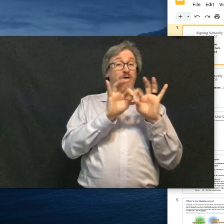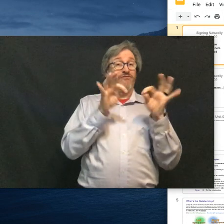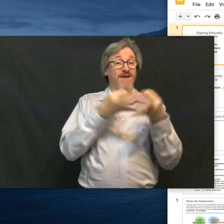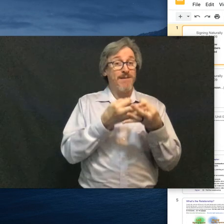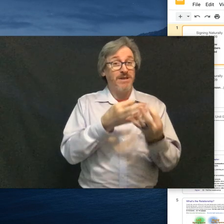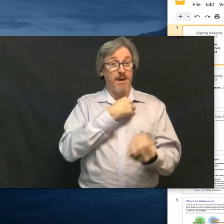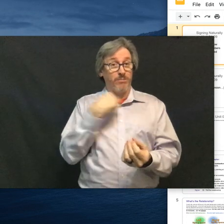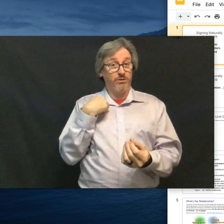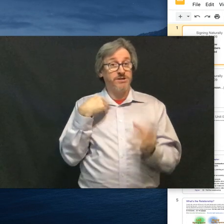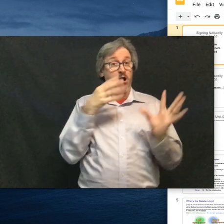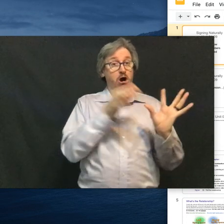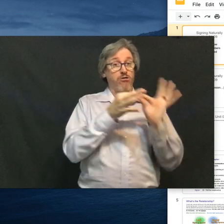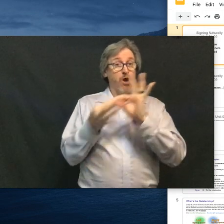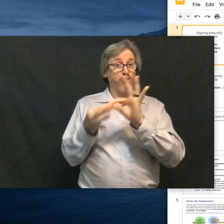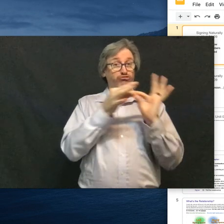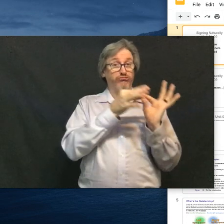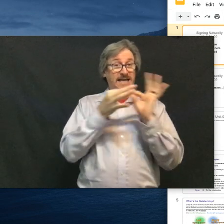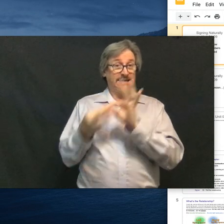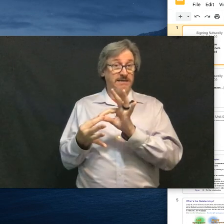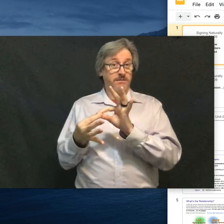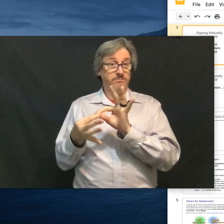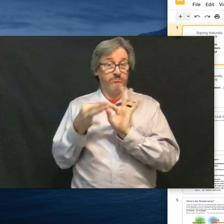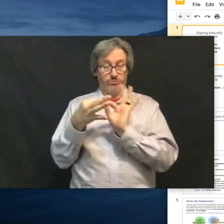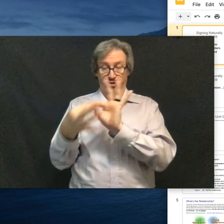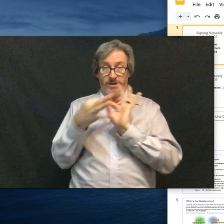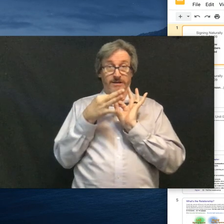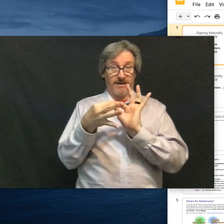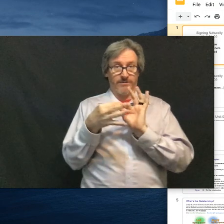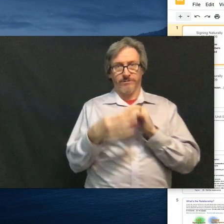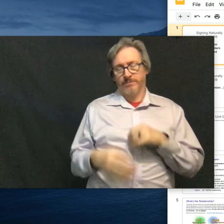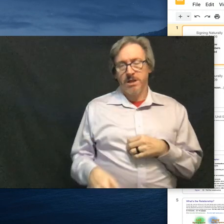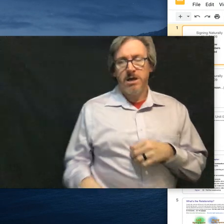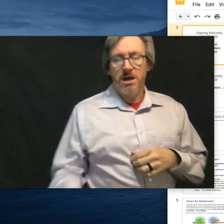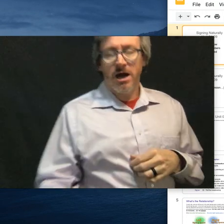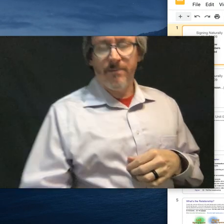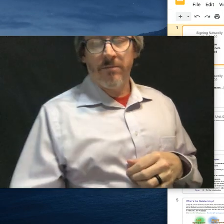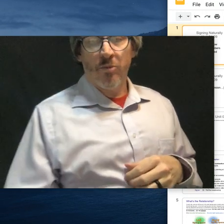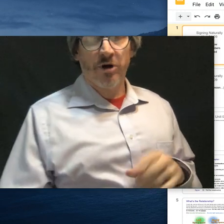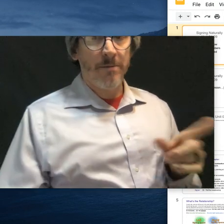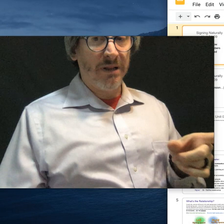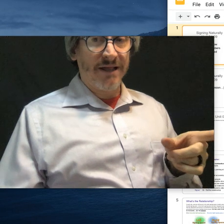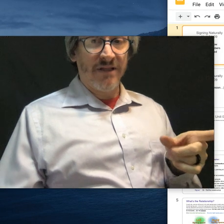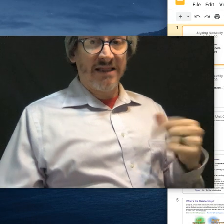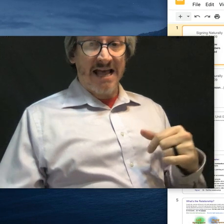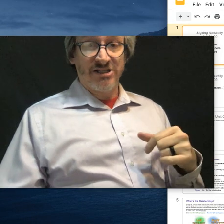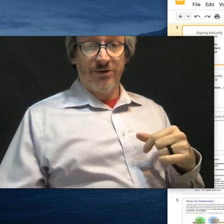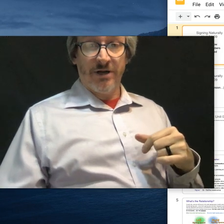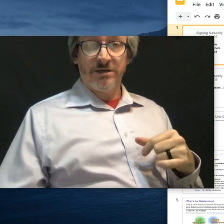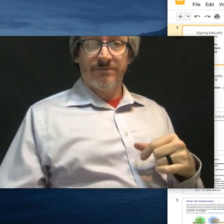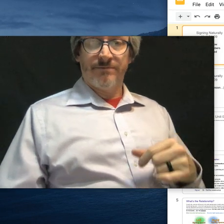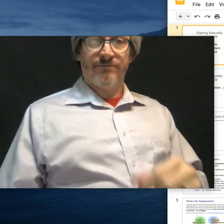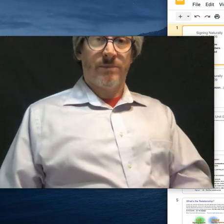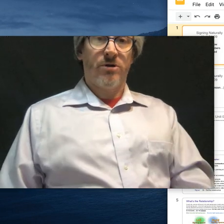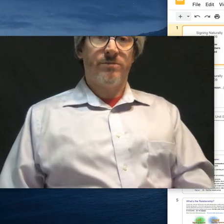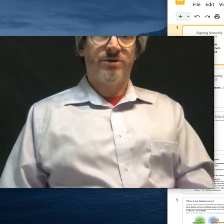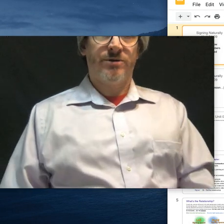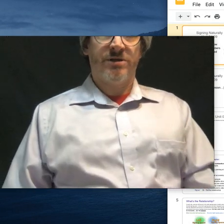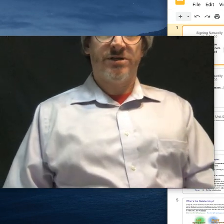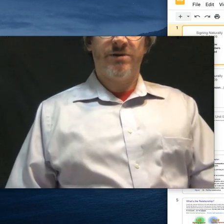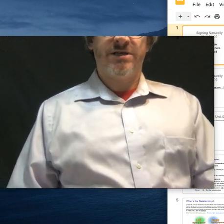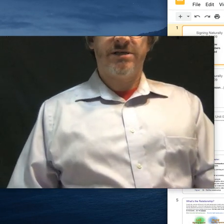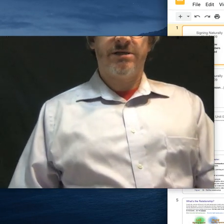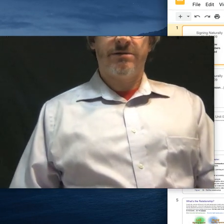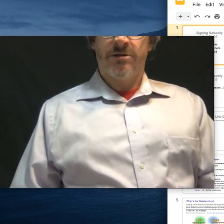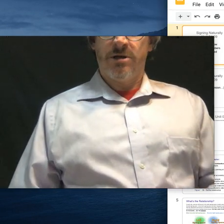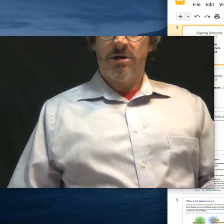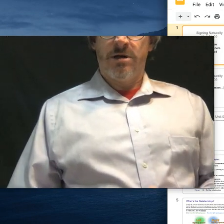So how family members are related, joined together. We're going to build on the last unit. Oops, this